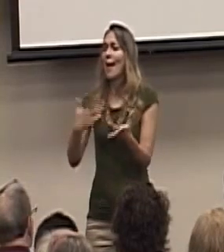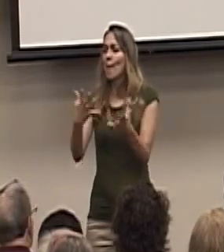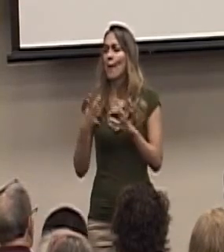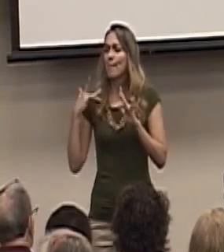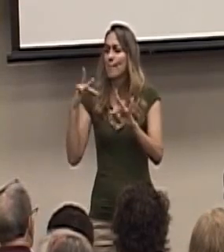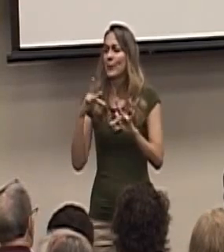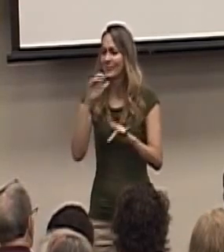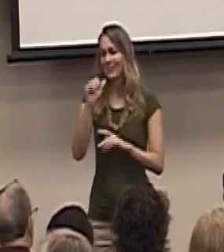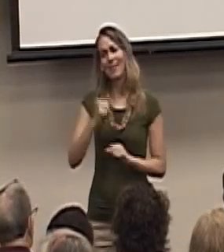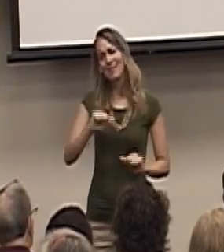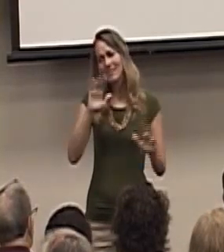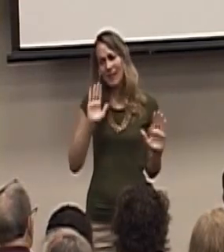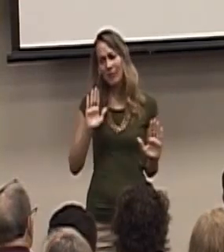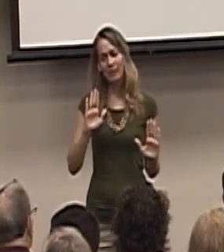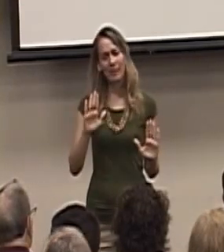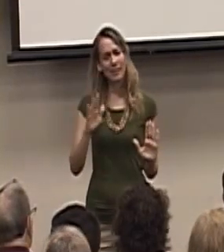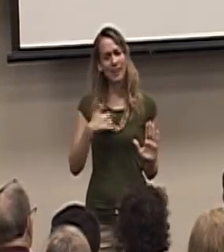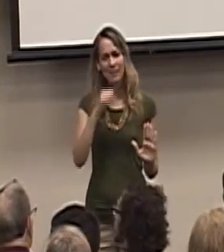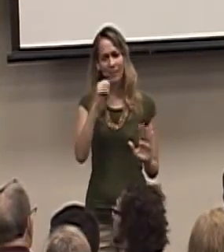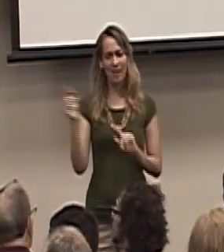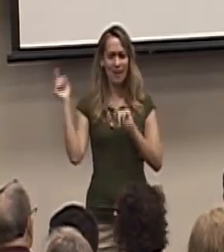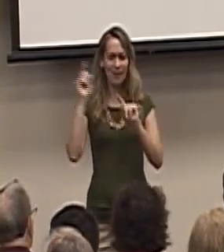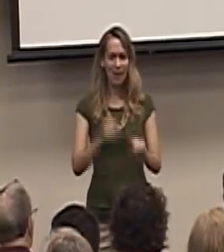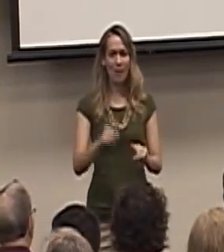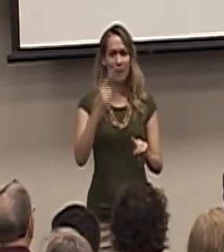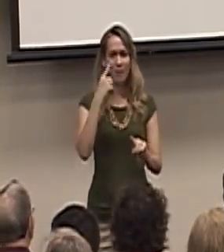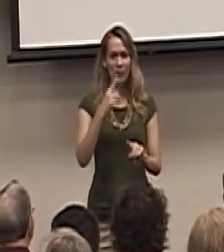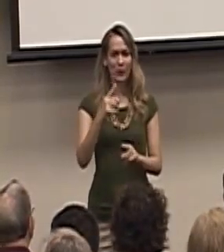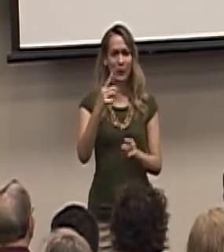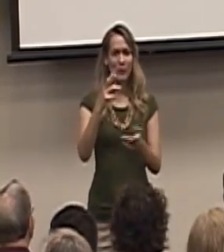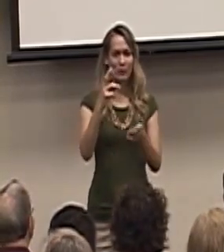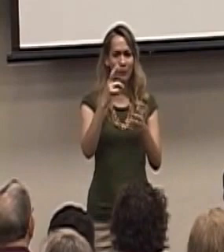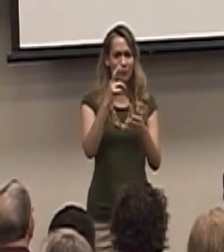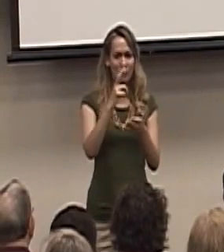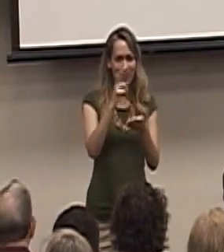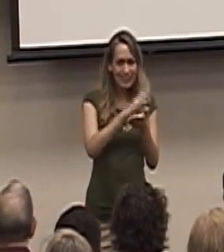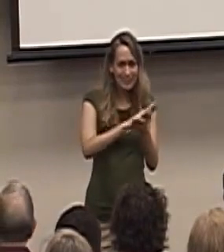not sacrifice. For I have not come to call the righteous, but sinners."